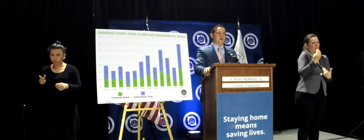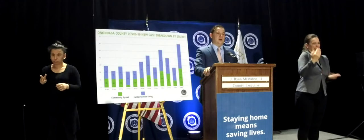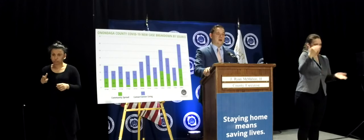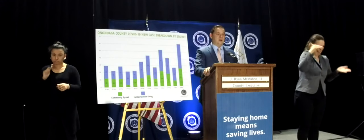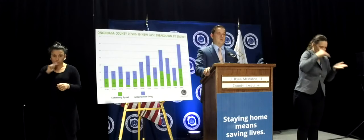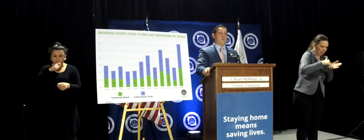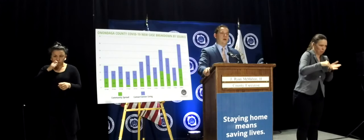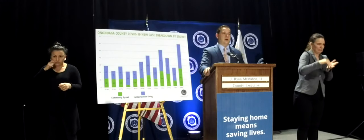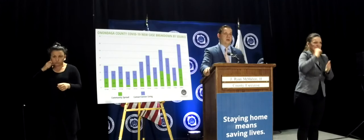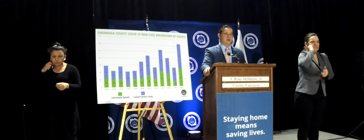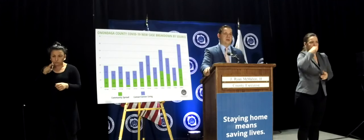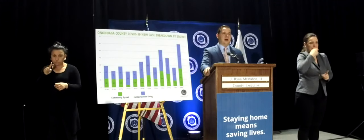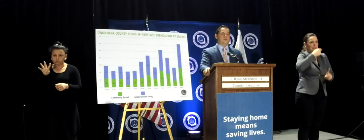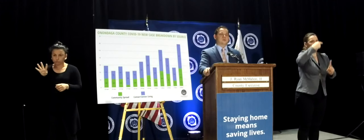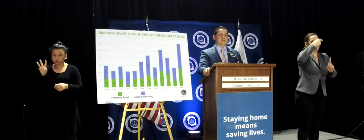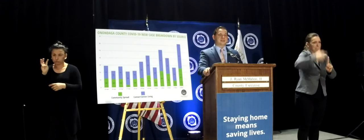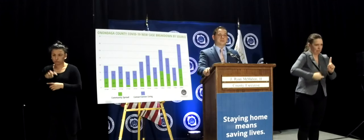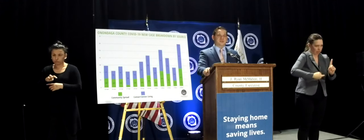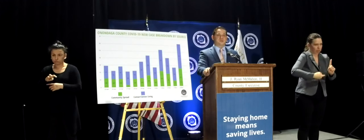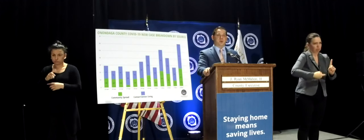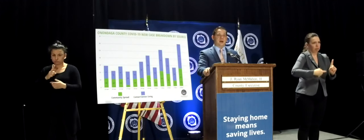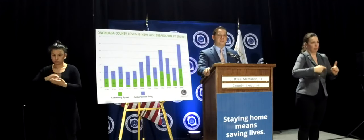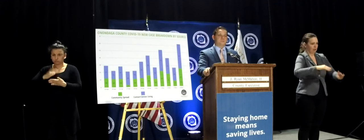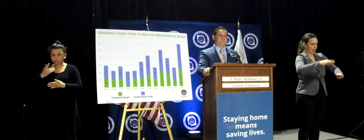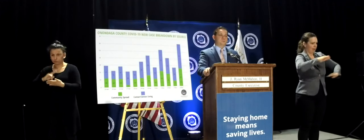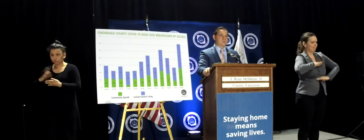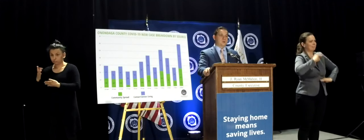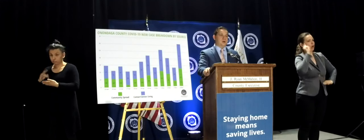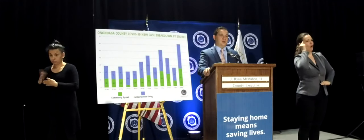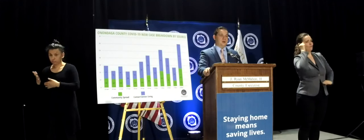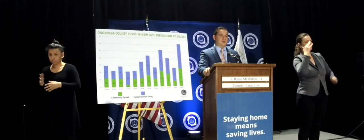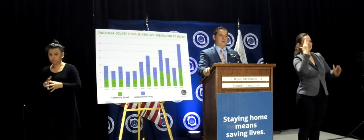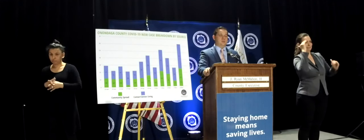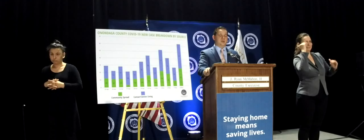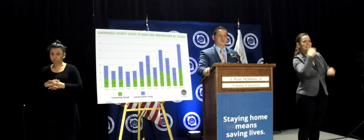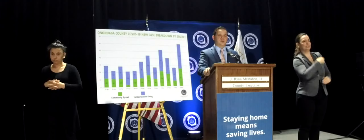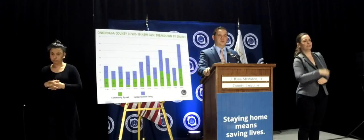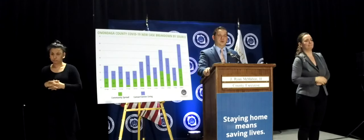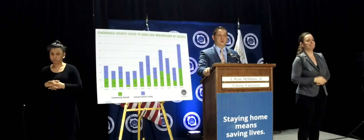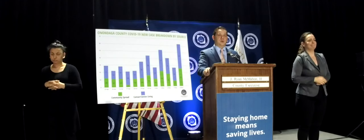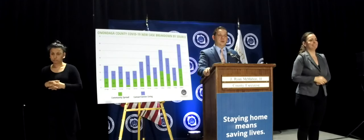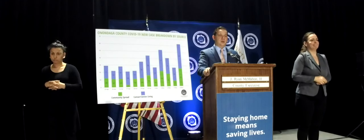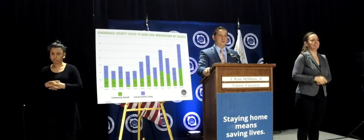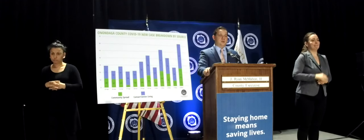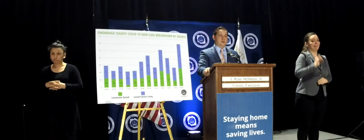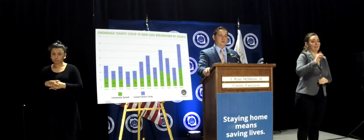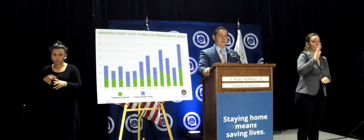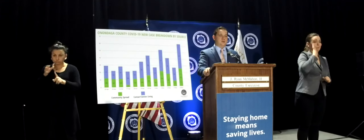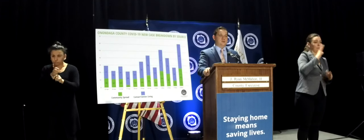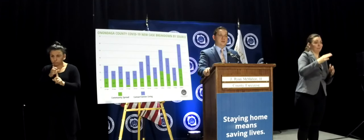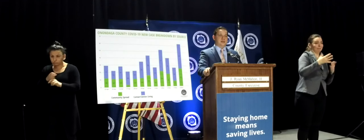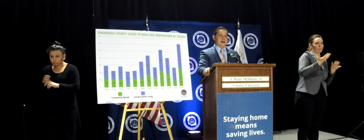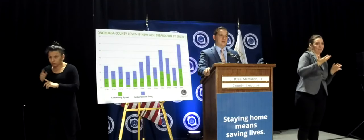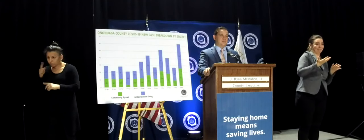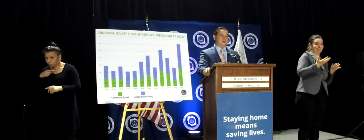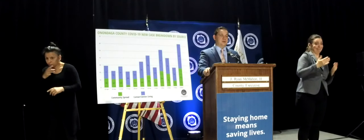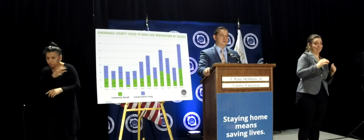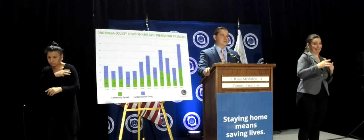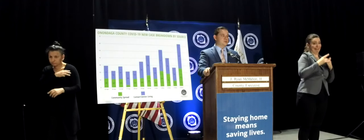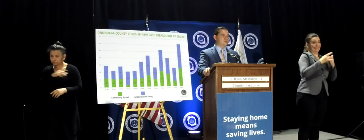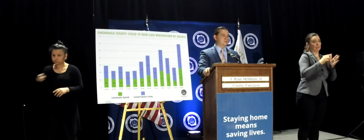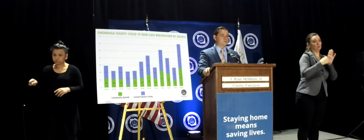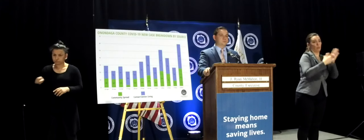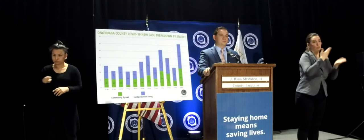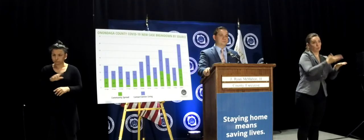way where it helps us limit the spread in being surgical and using the data and making